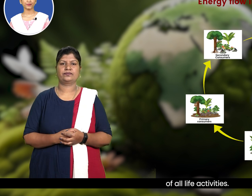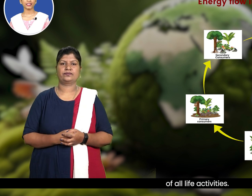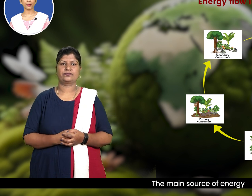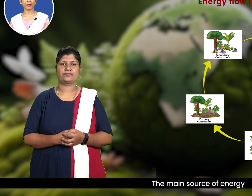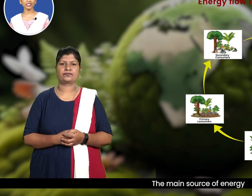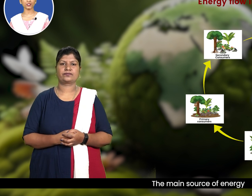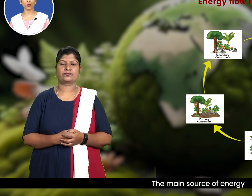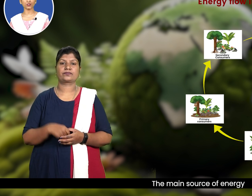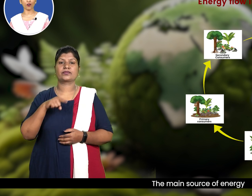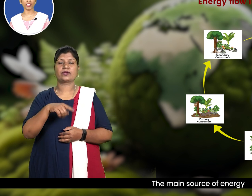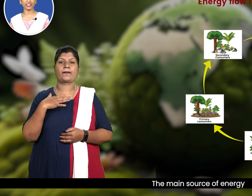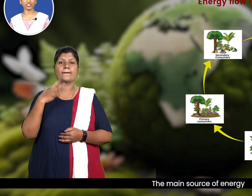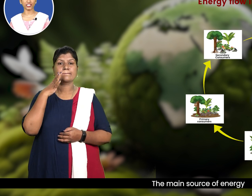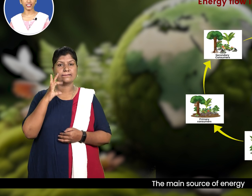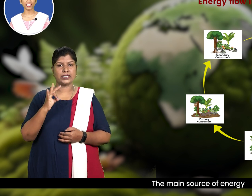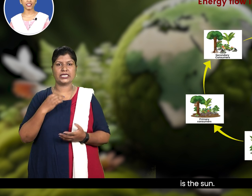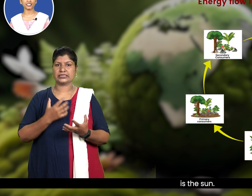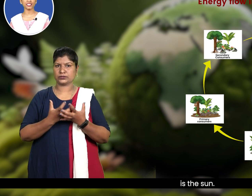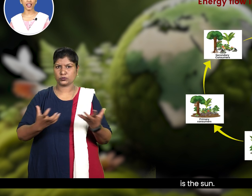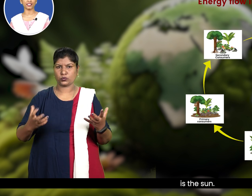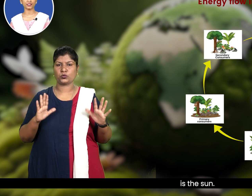The main source of energy is the sun.